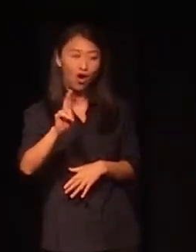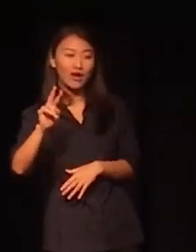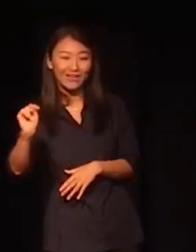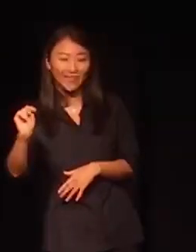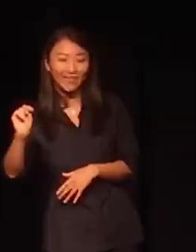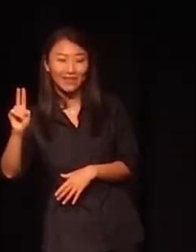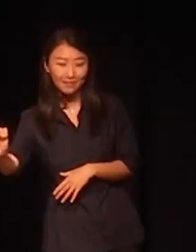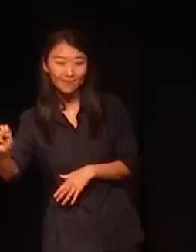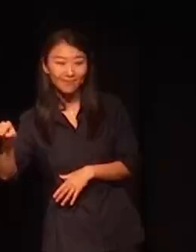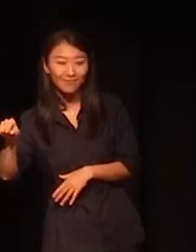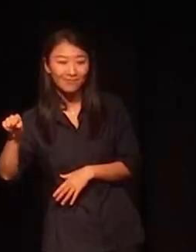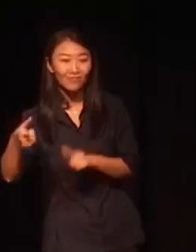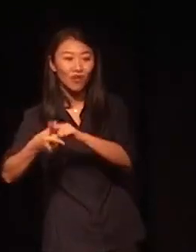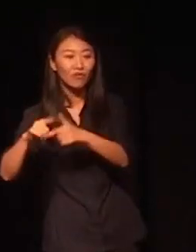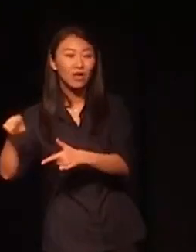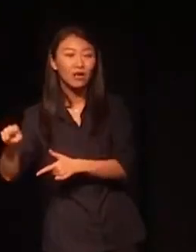can have this.